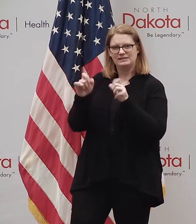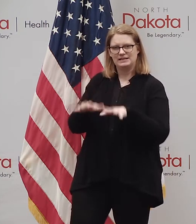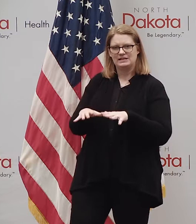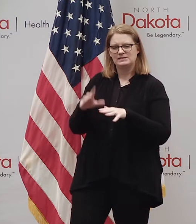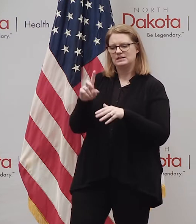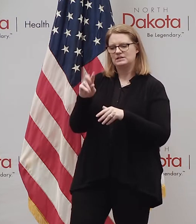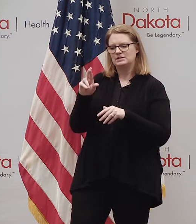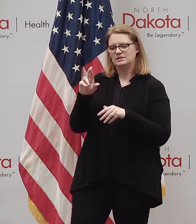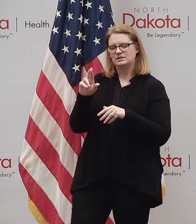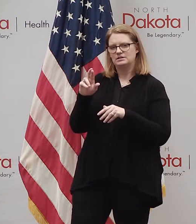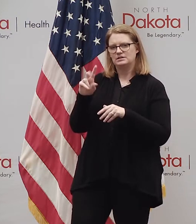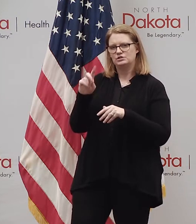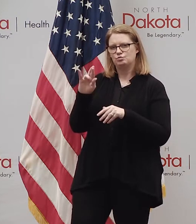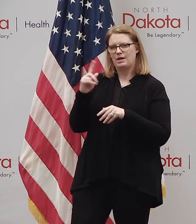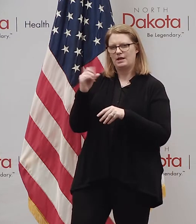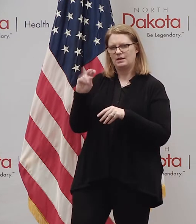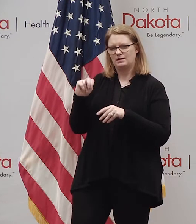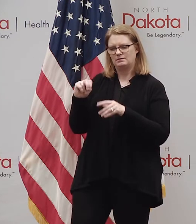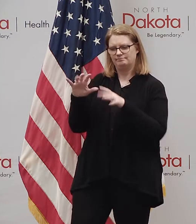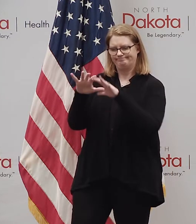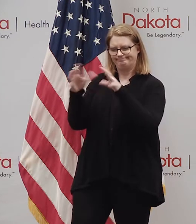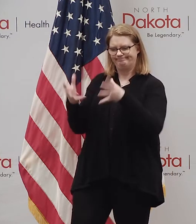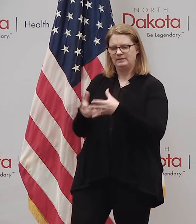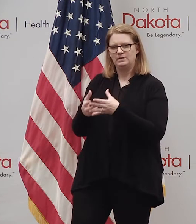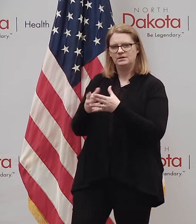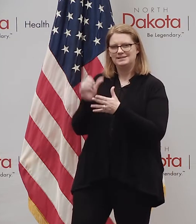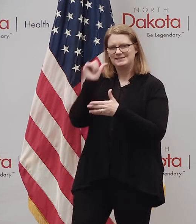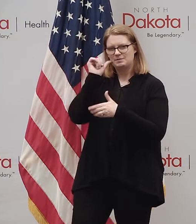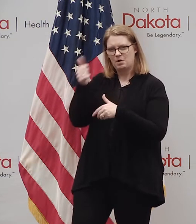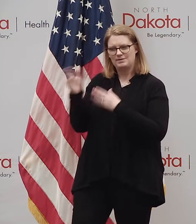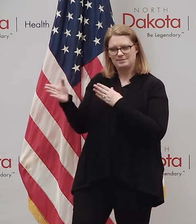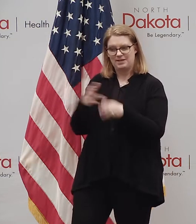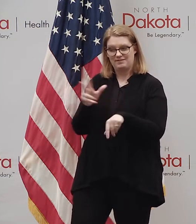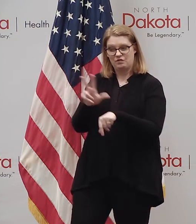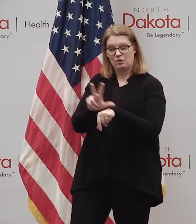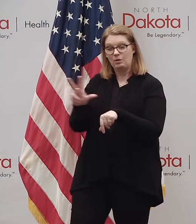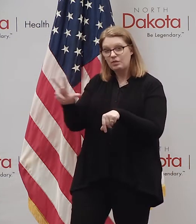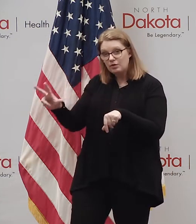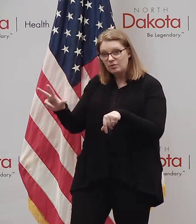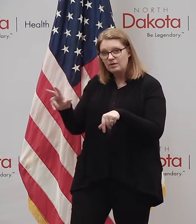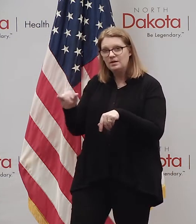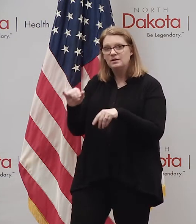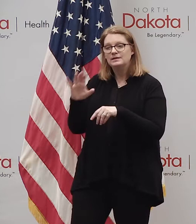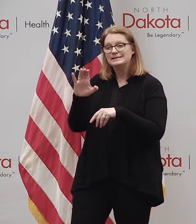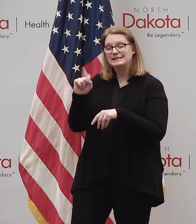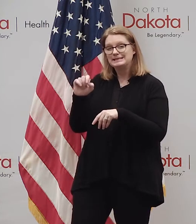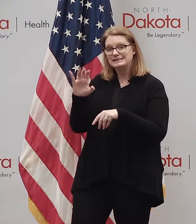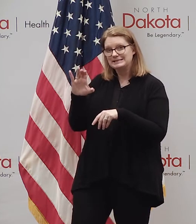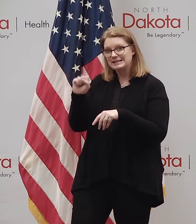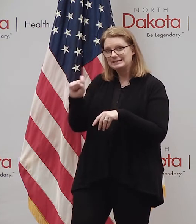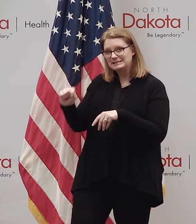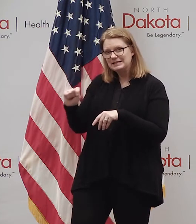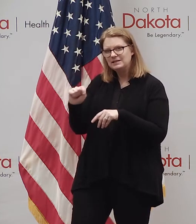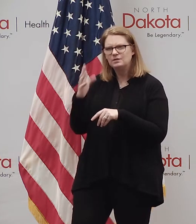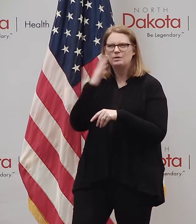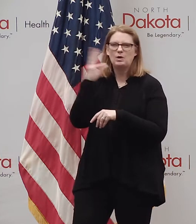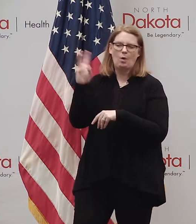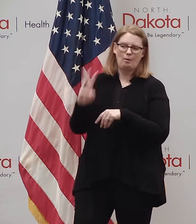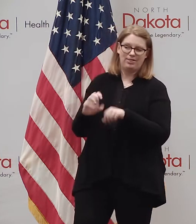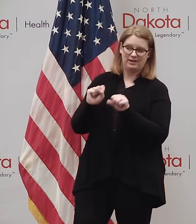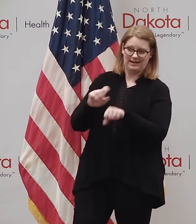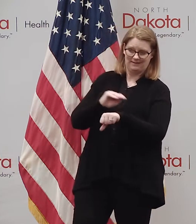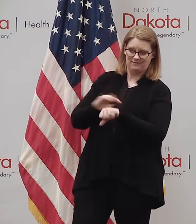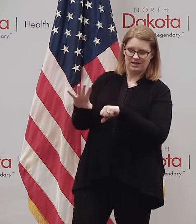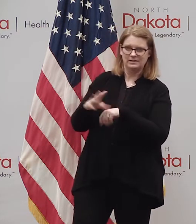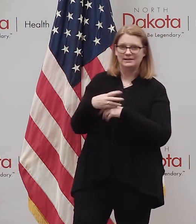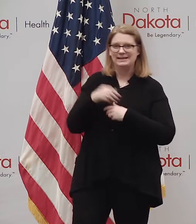capsule. Currently, that launch is planned tomorrow for 3:30 p.m. Central Time. We know that the weather is going to affect the launch, and